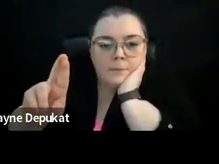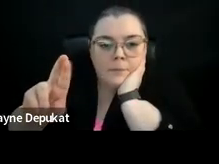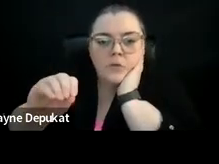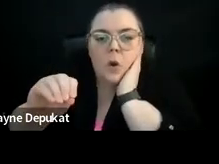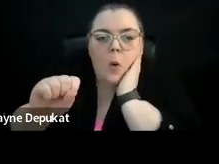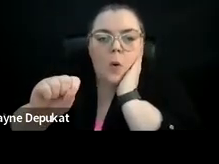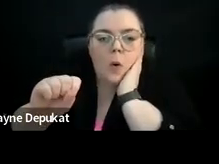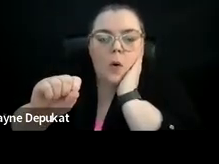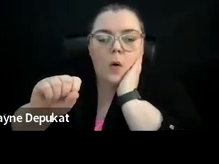Mike.